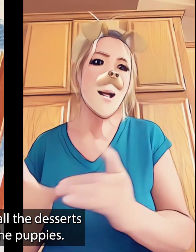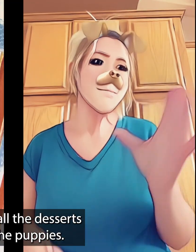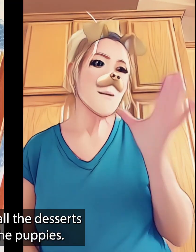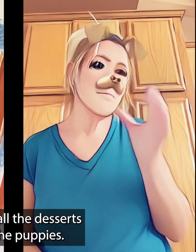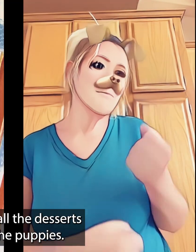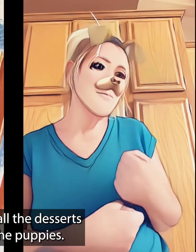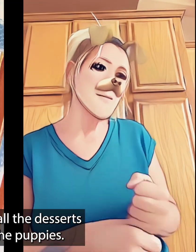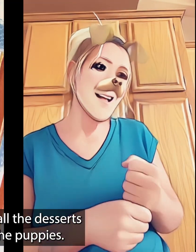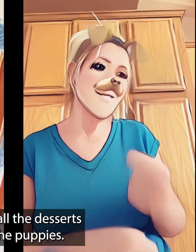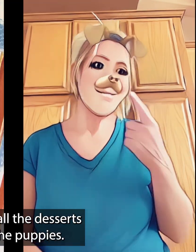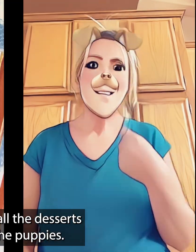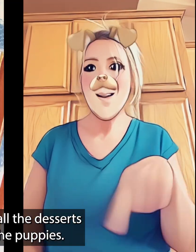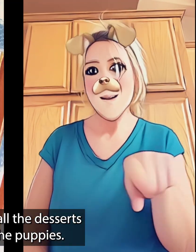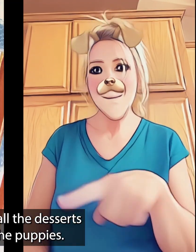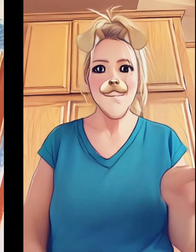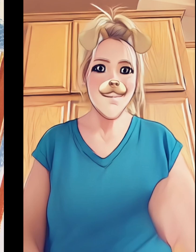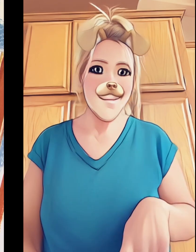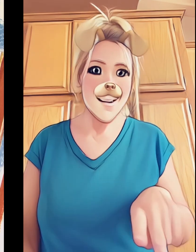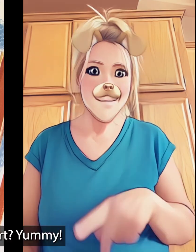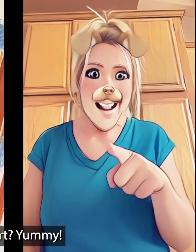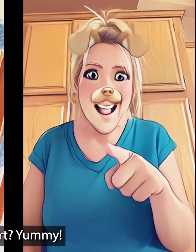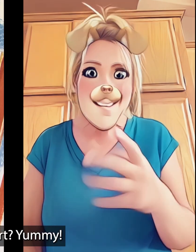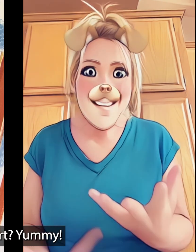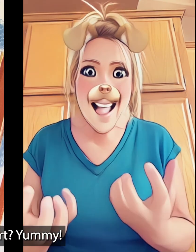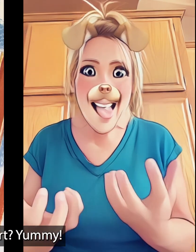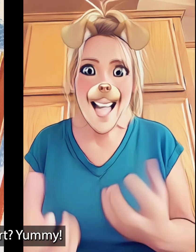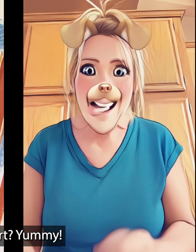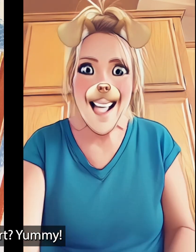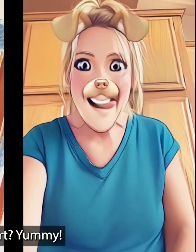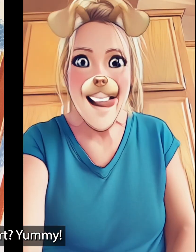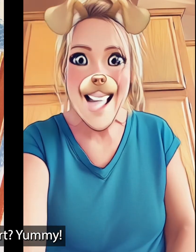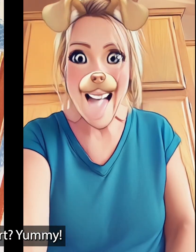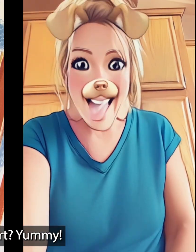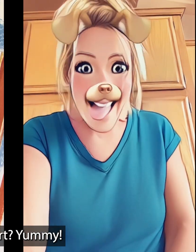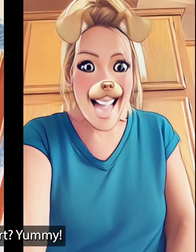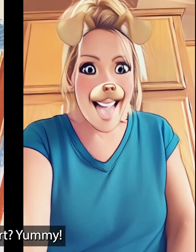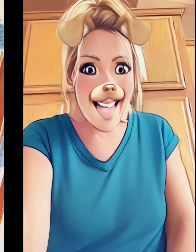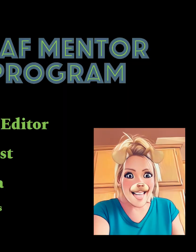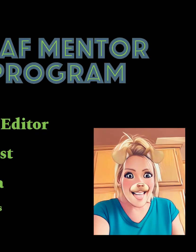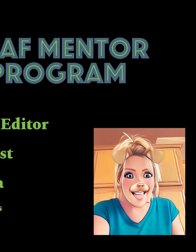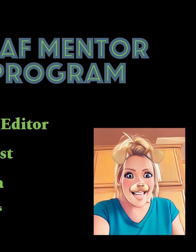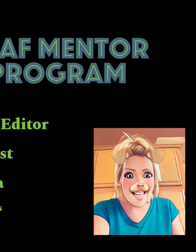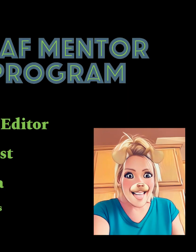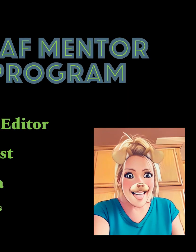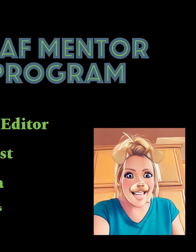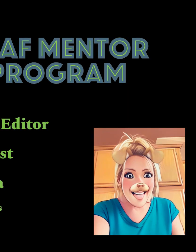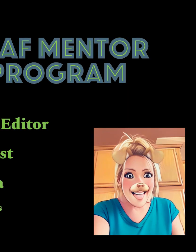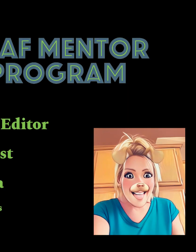desserts that Mom made for the puppies. Do you want a dessert? Yummy!